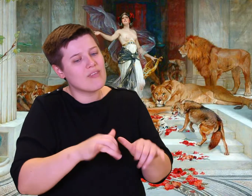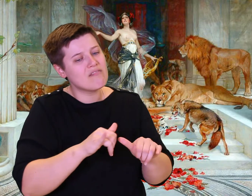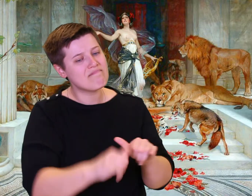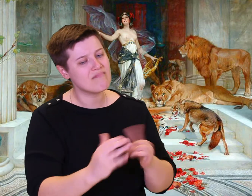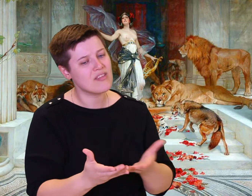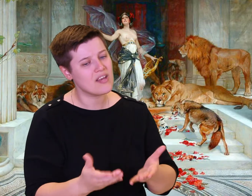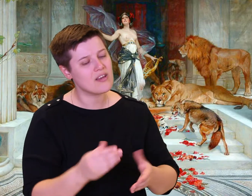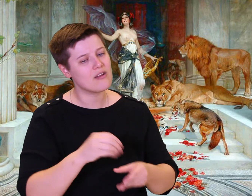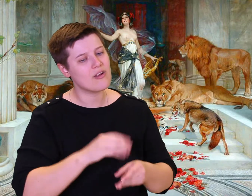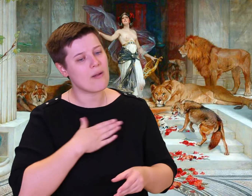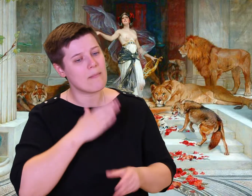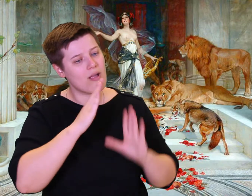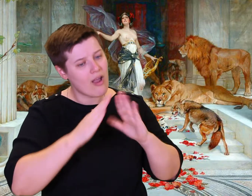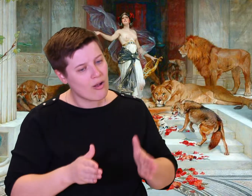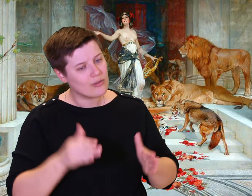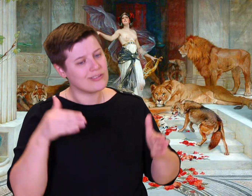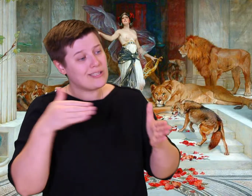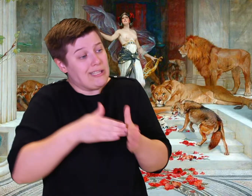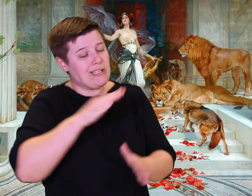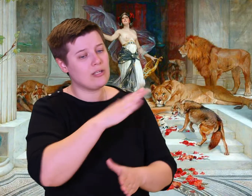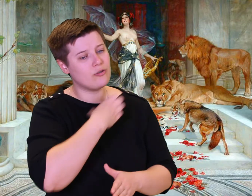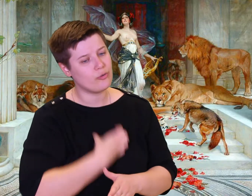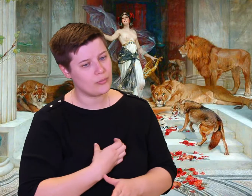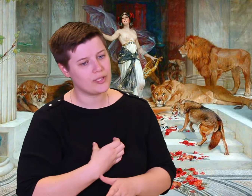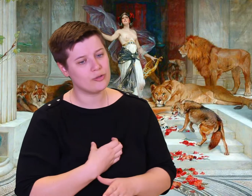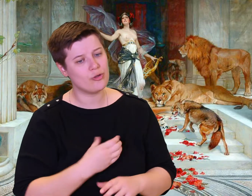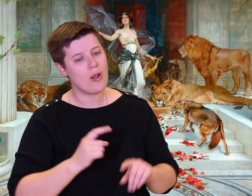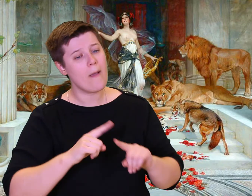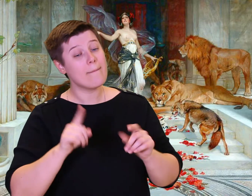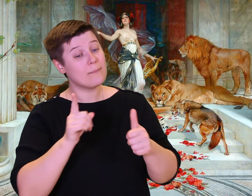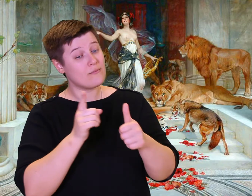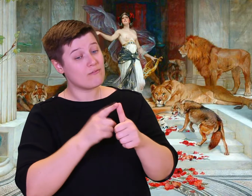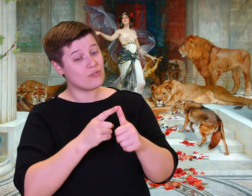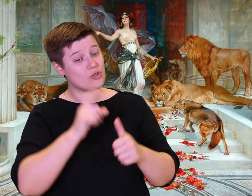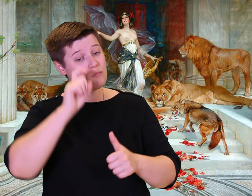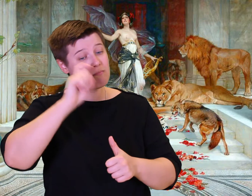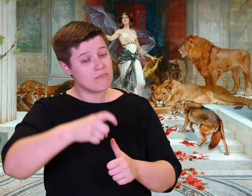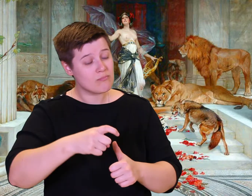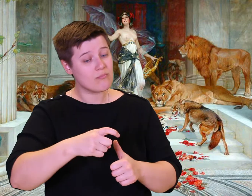all through the shadowy palace.